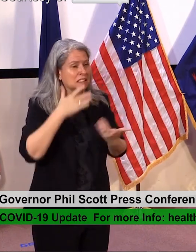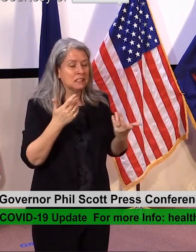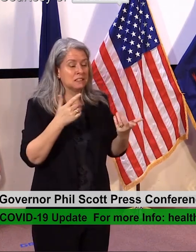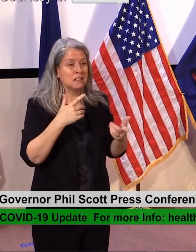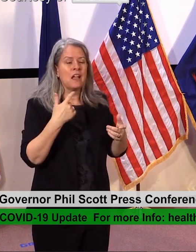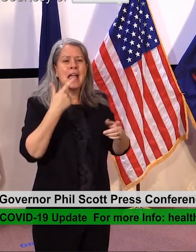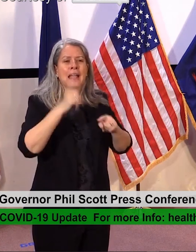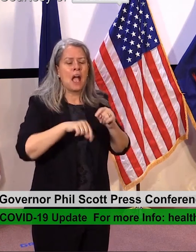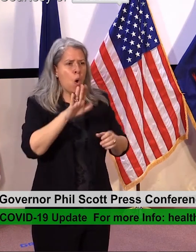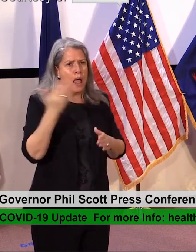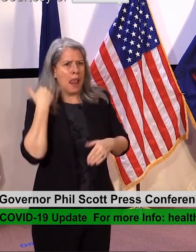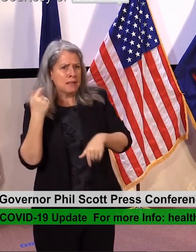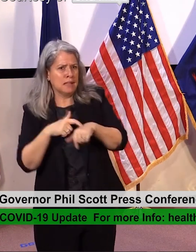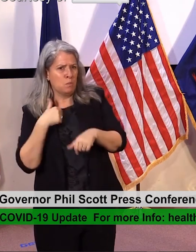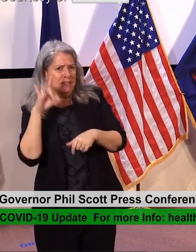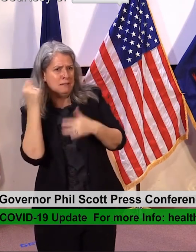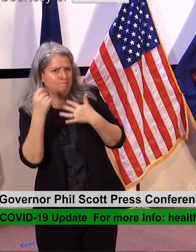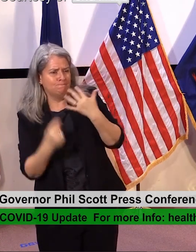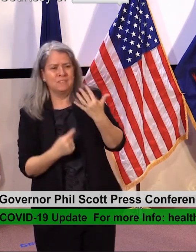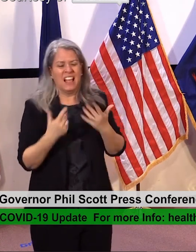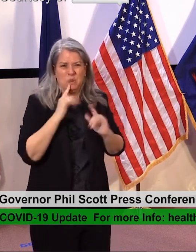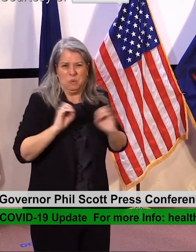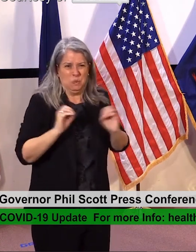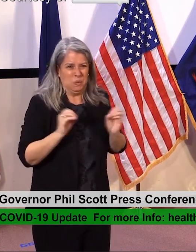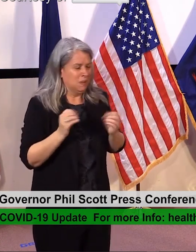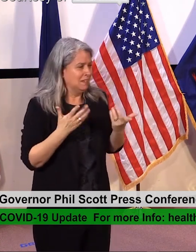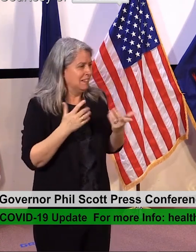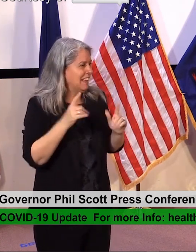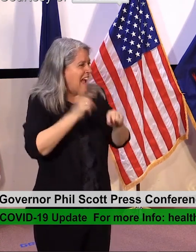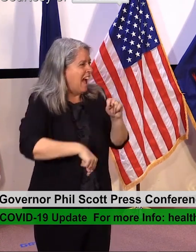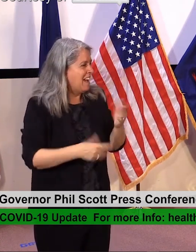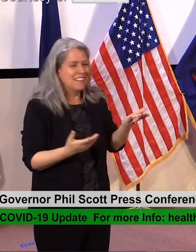playbook, so we don't know what to expect. And for us